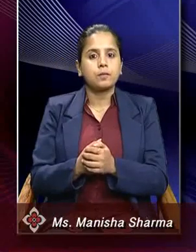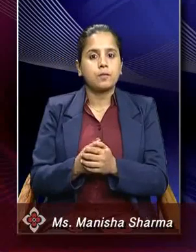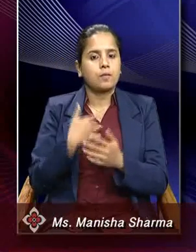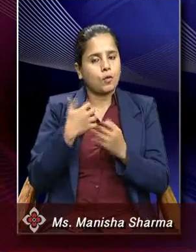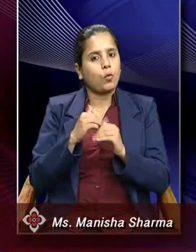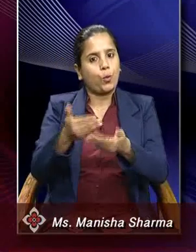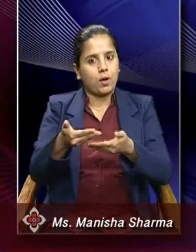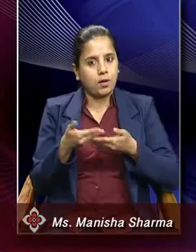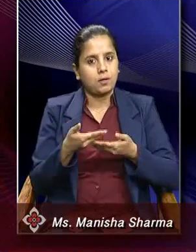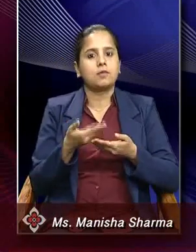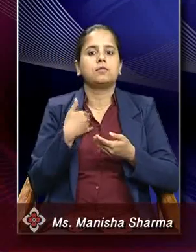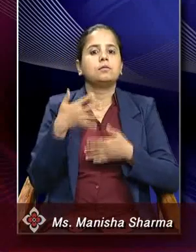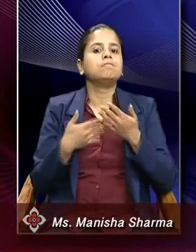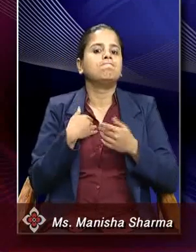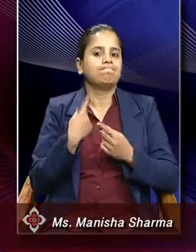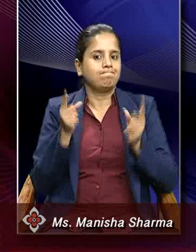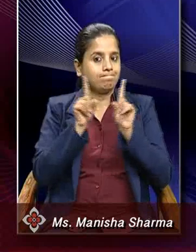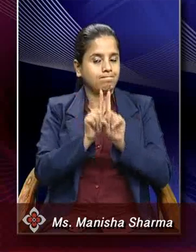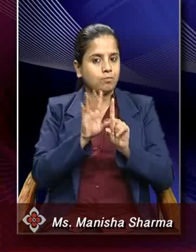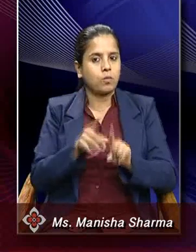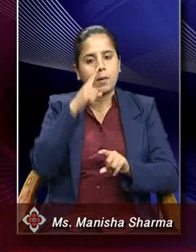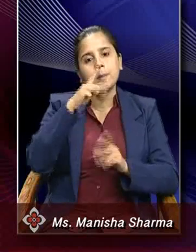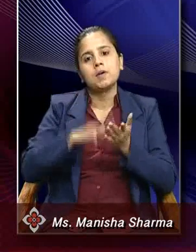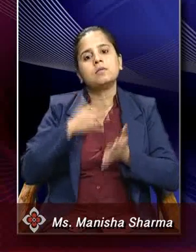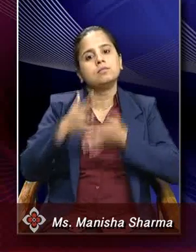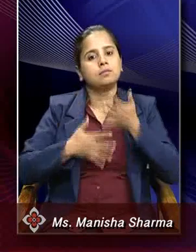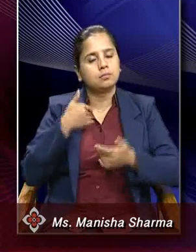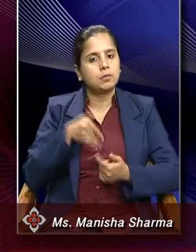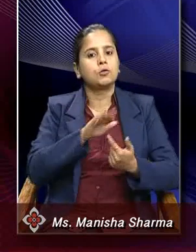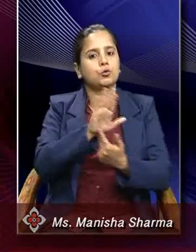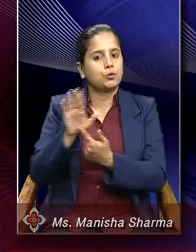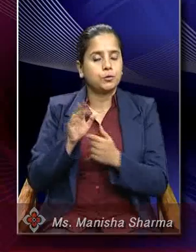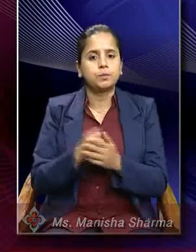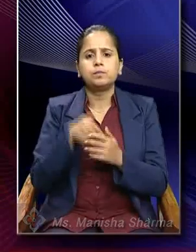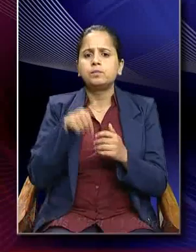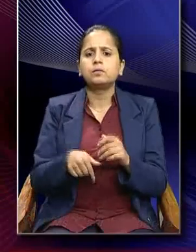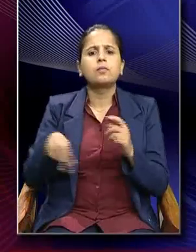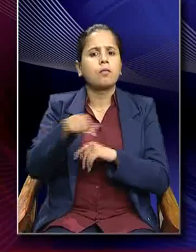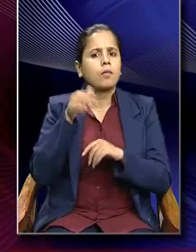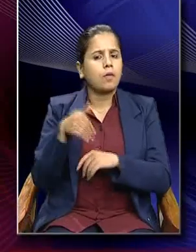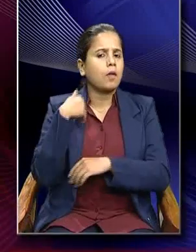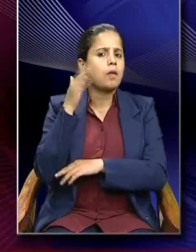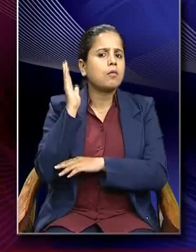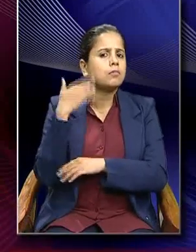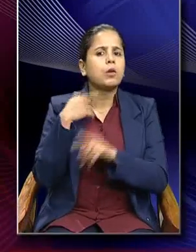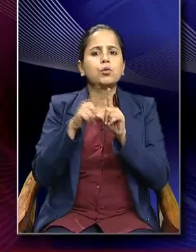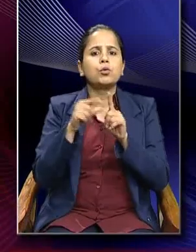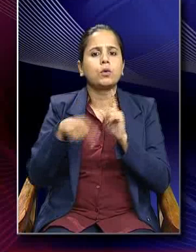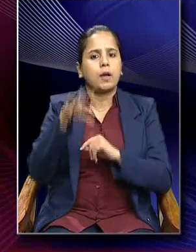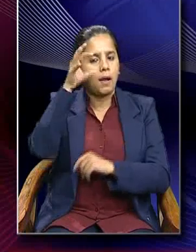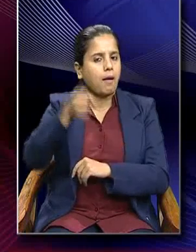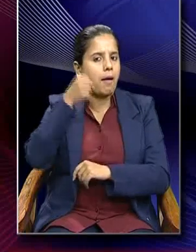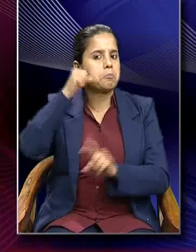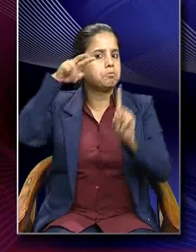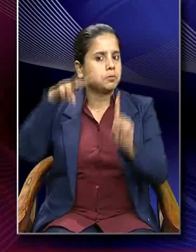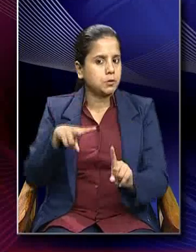warmly welcome with my co-presenter Manisha Sharma. So this series we have been doing on Gandhian